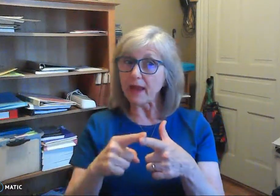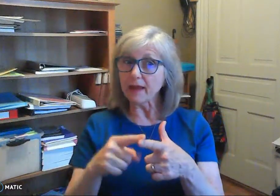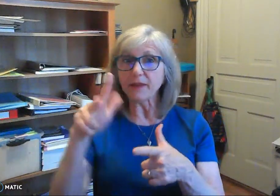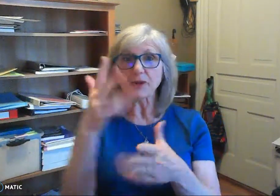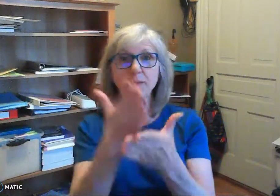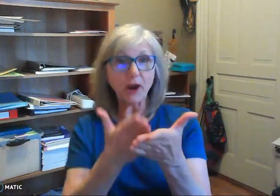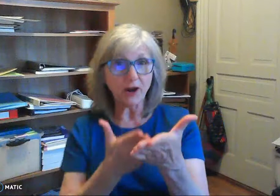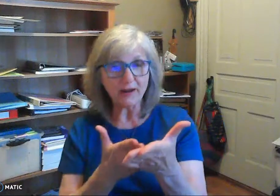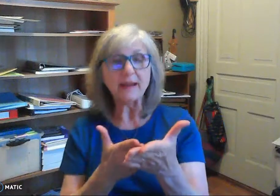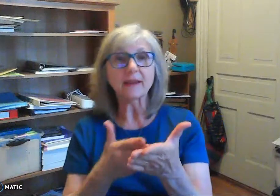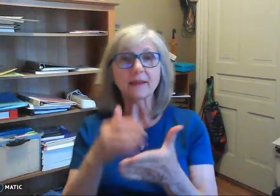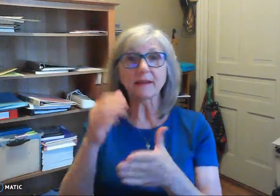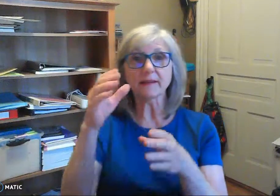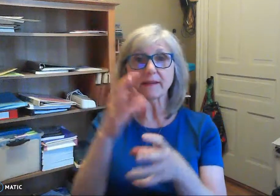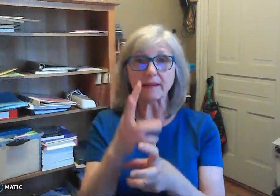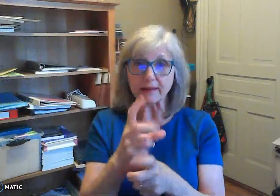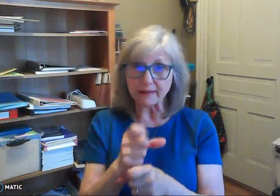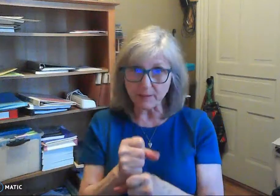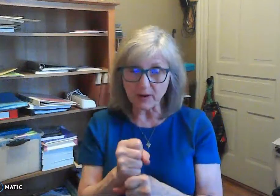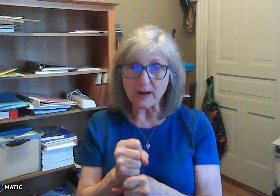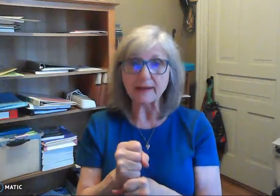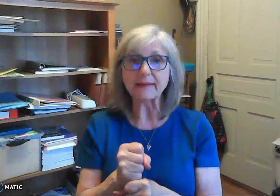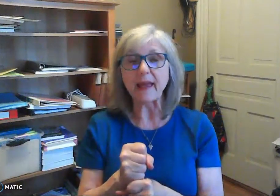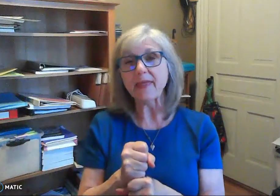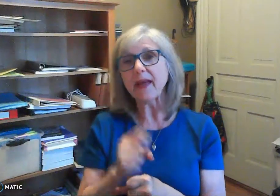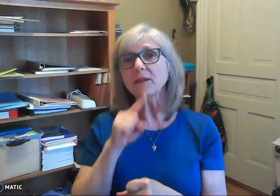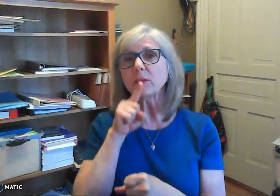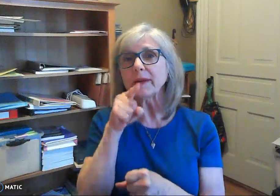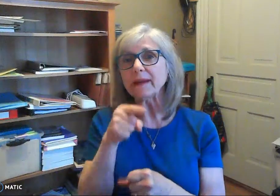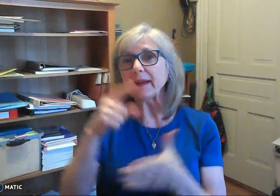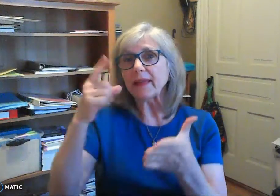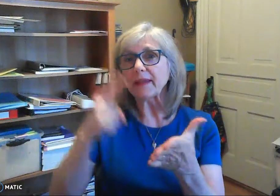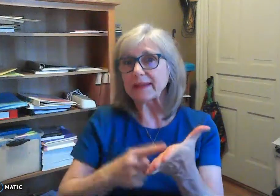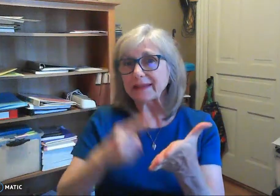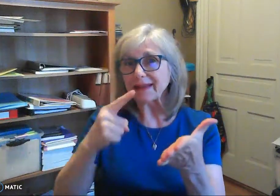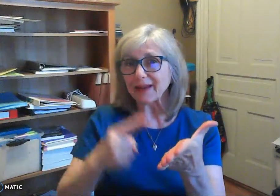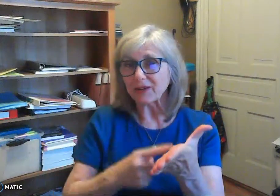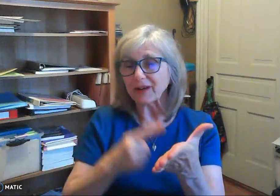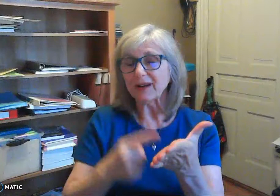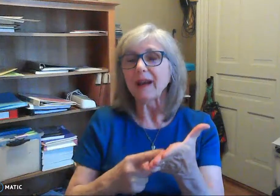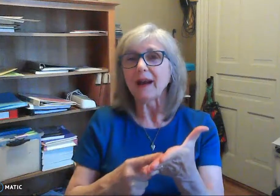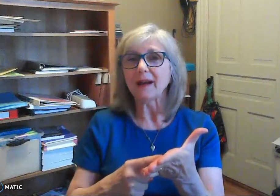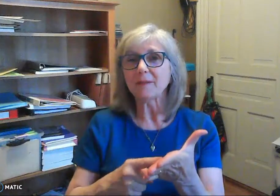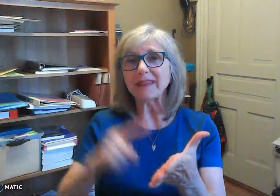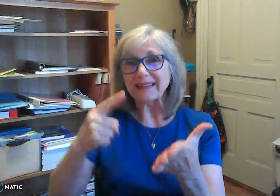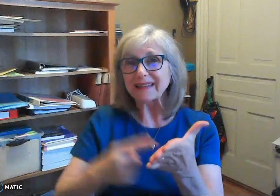Then the third part is the summarize, and that's really the discussion. The